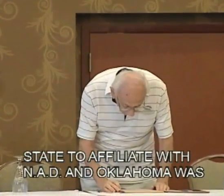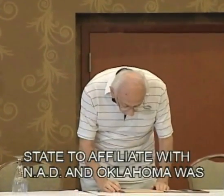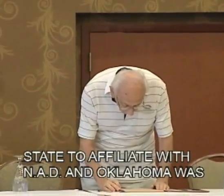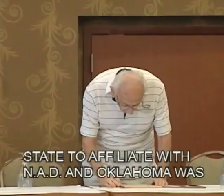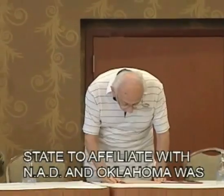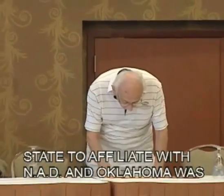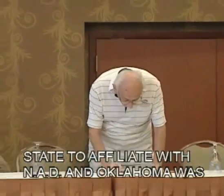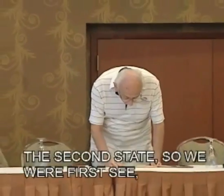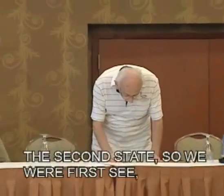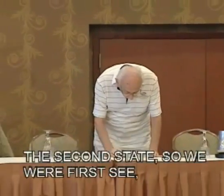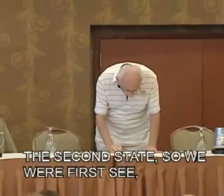were first